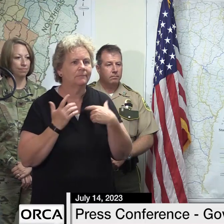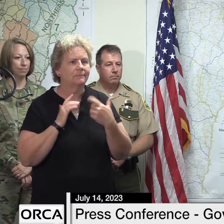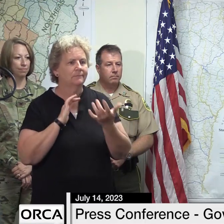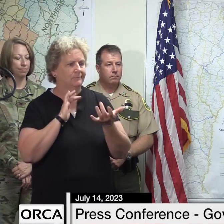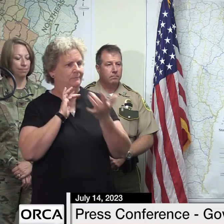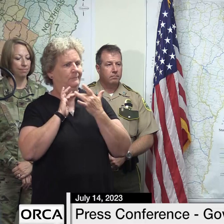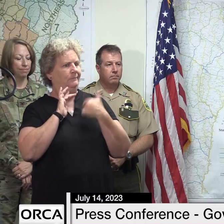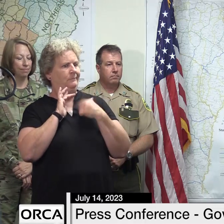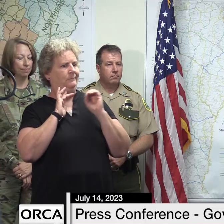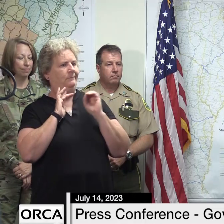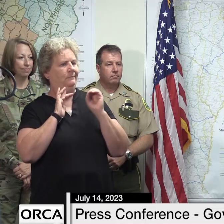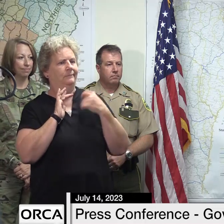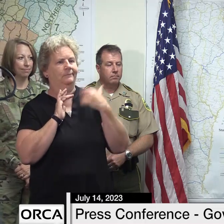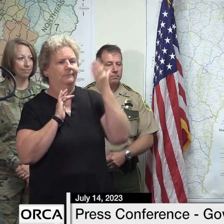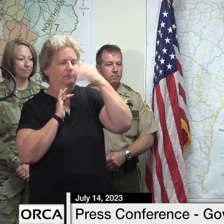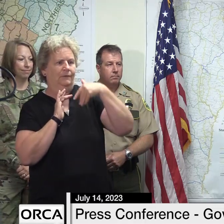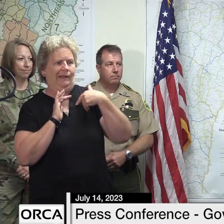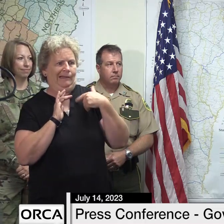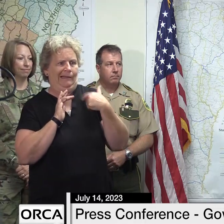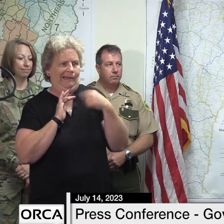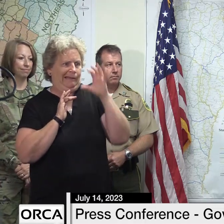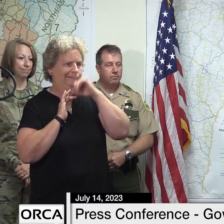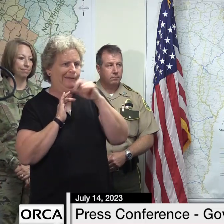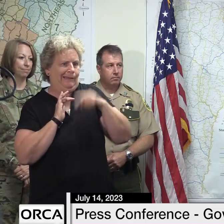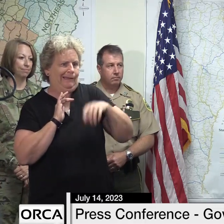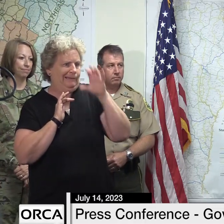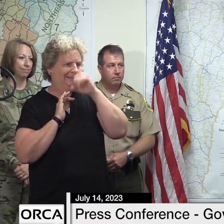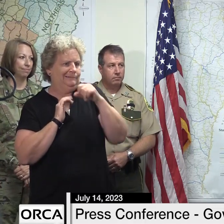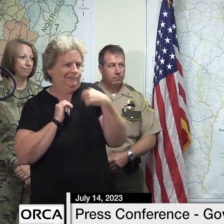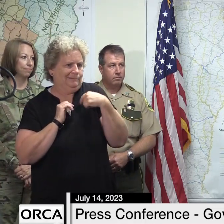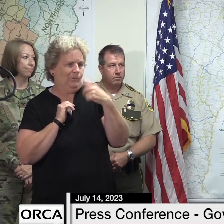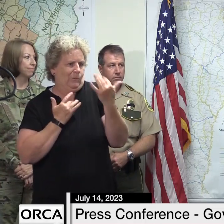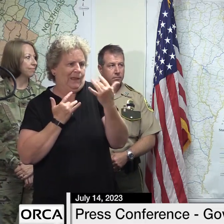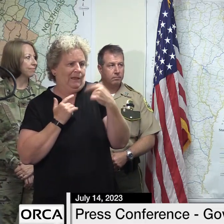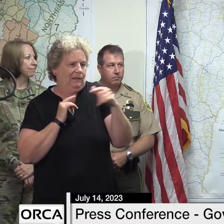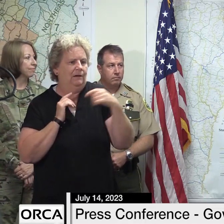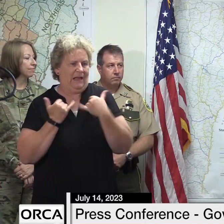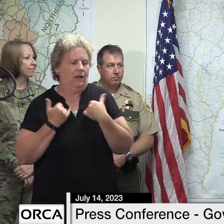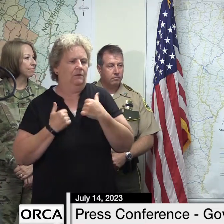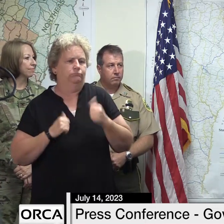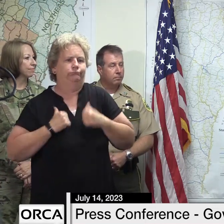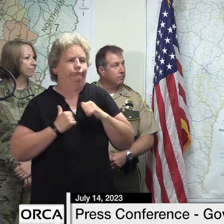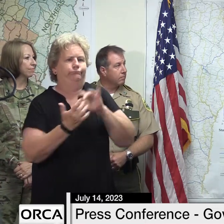know. And so that's what we're trying to alleviate.